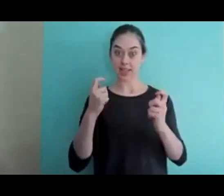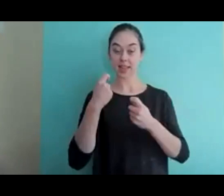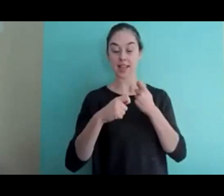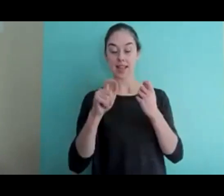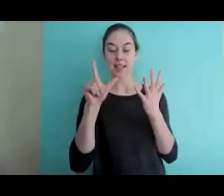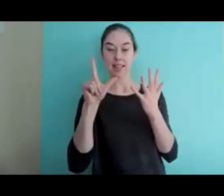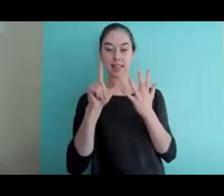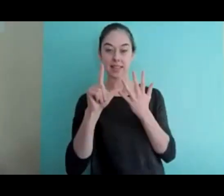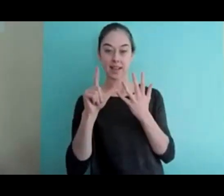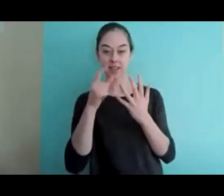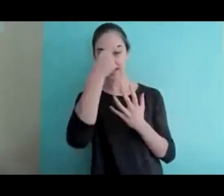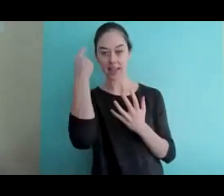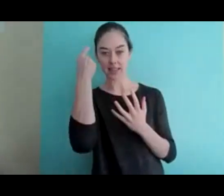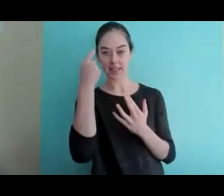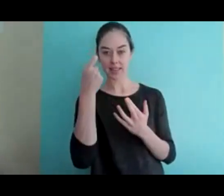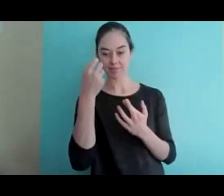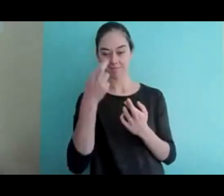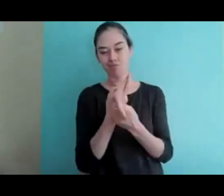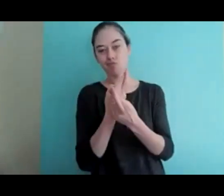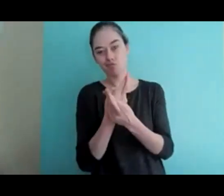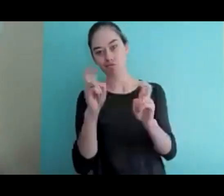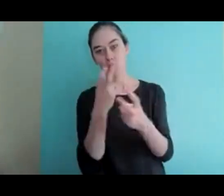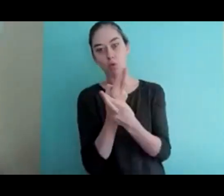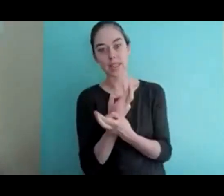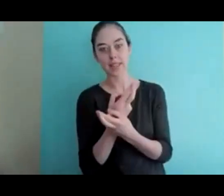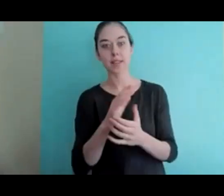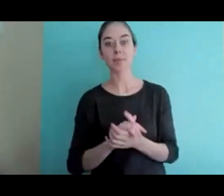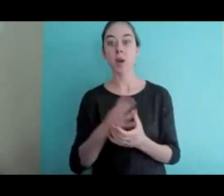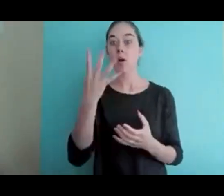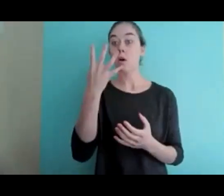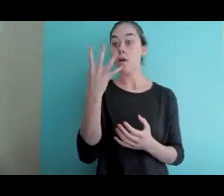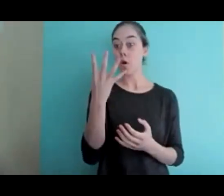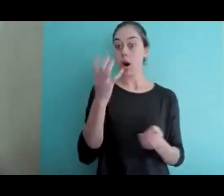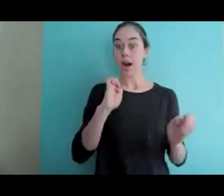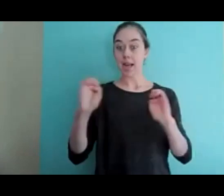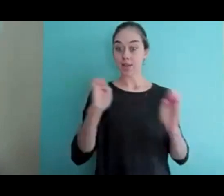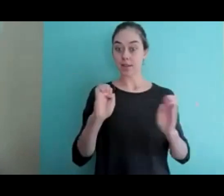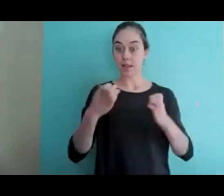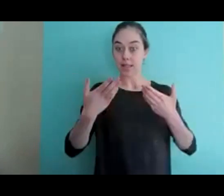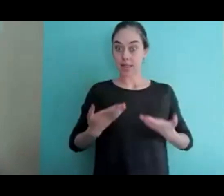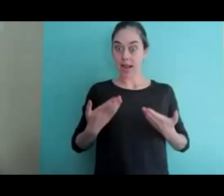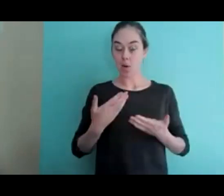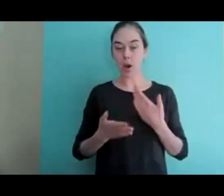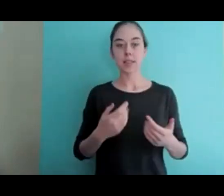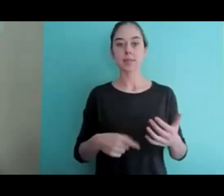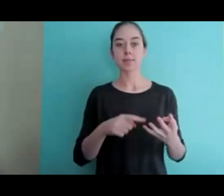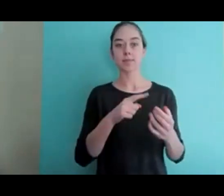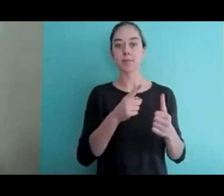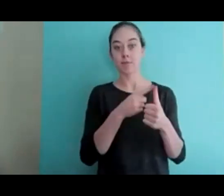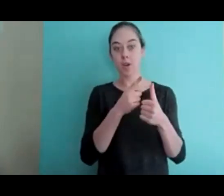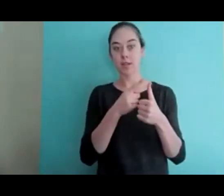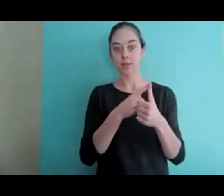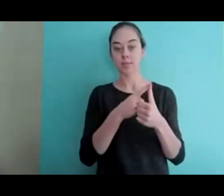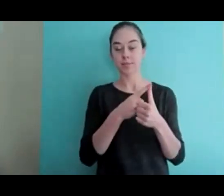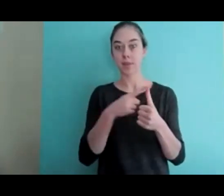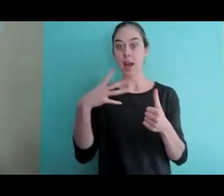7 seconds rest. I have that set up now. Our four exercises are, first one, with